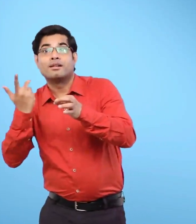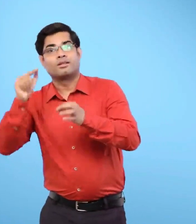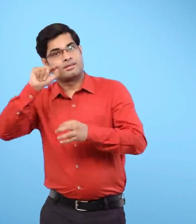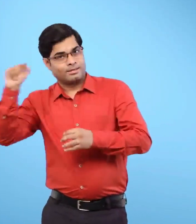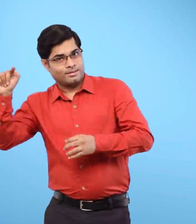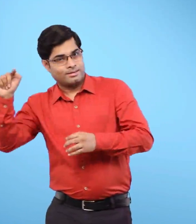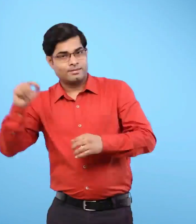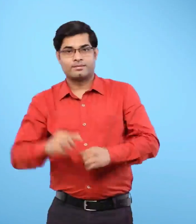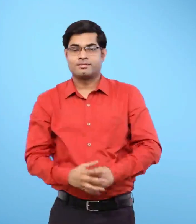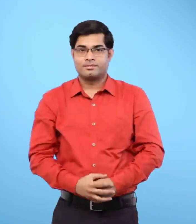Dash.